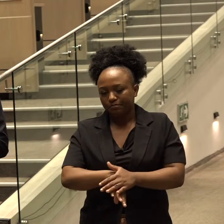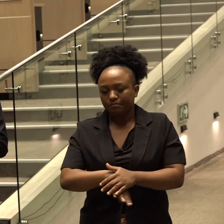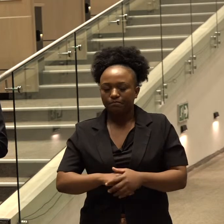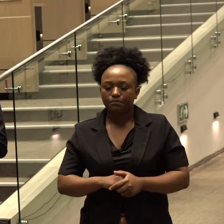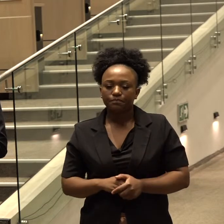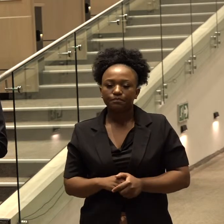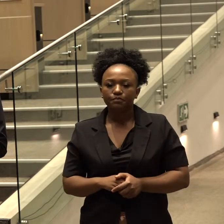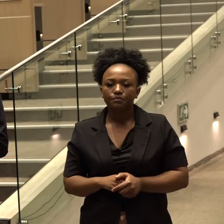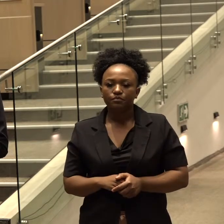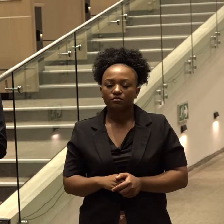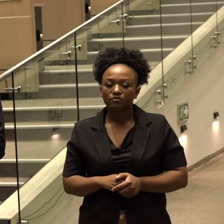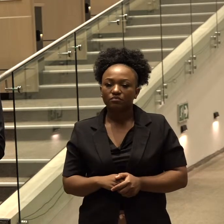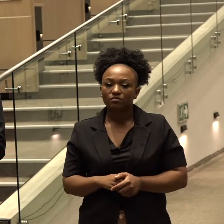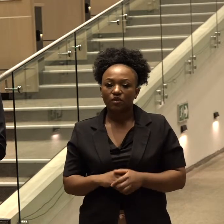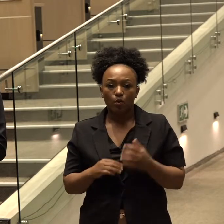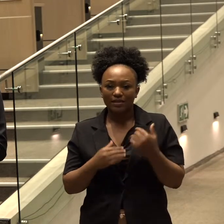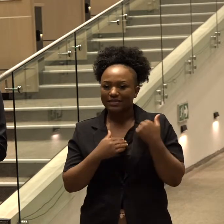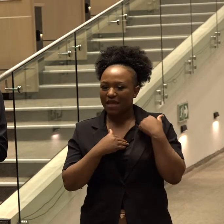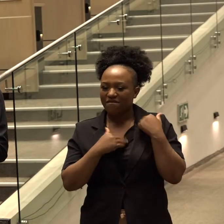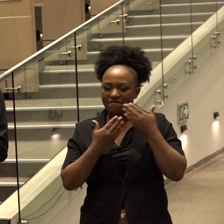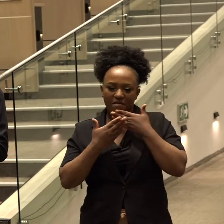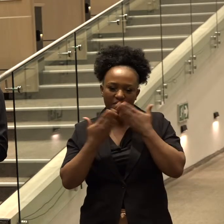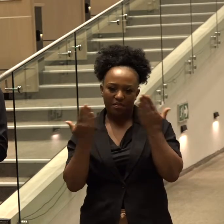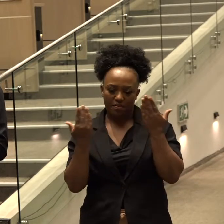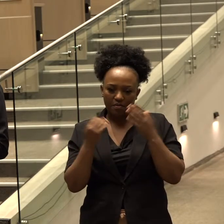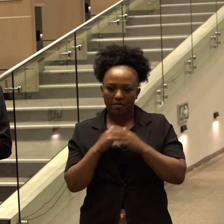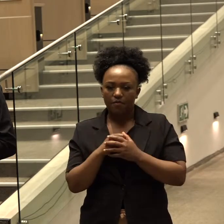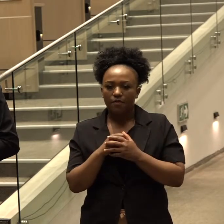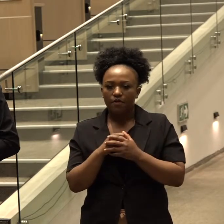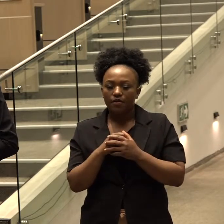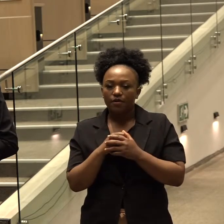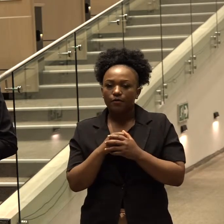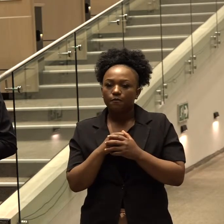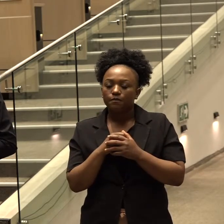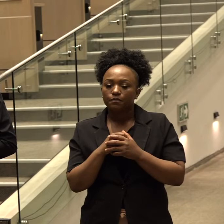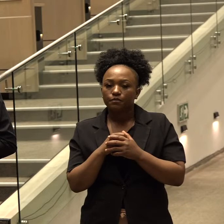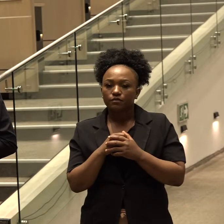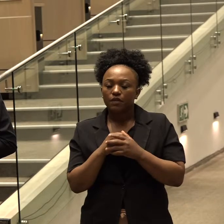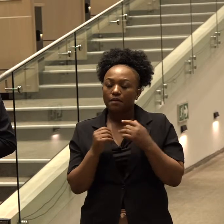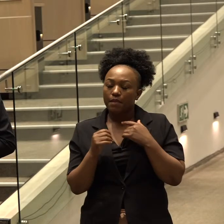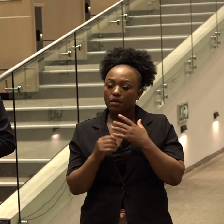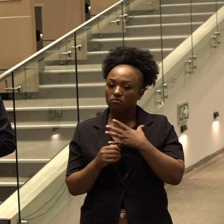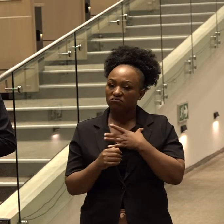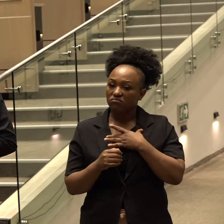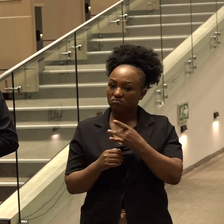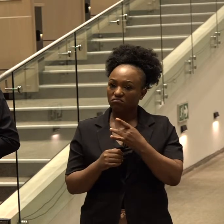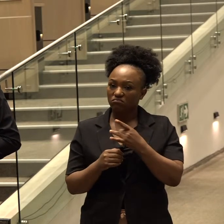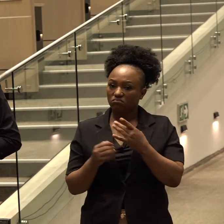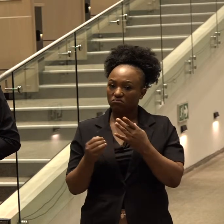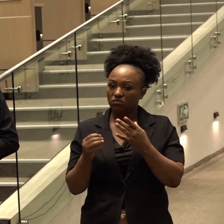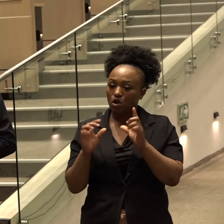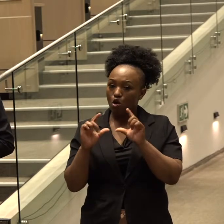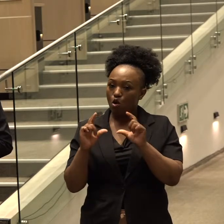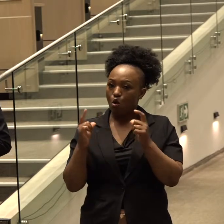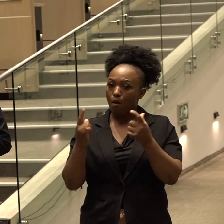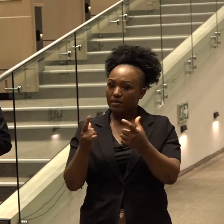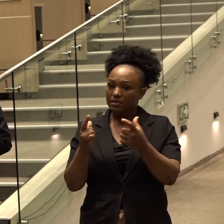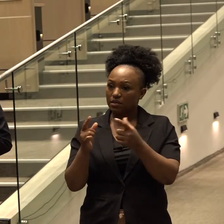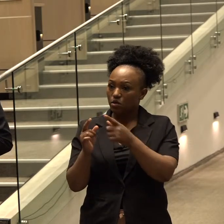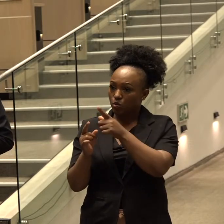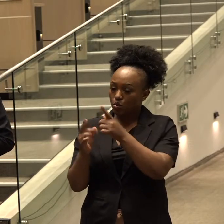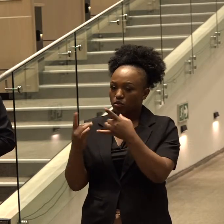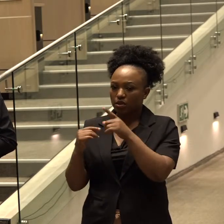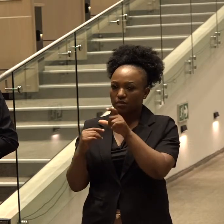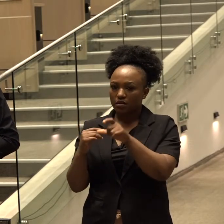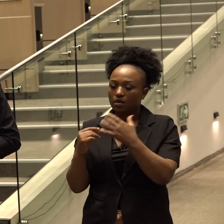killed because it's not simple we stay so and our wish for the committee a new chair